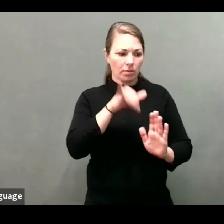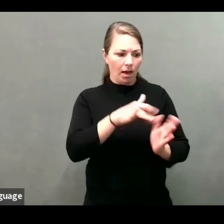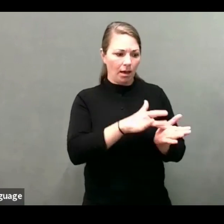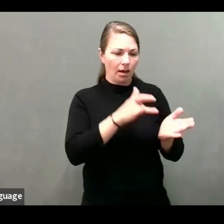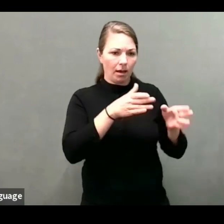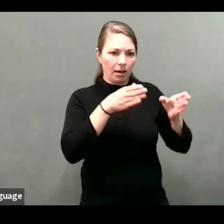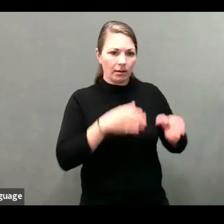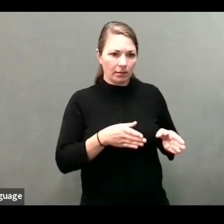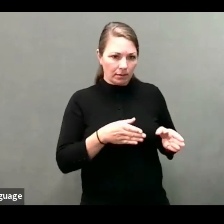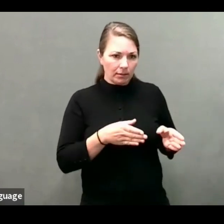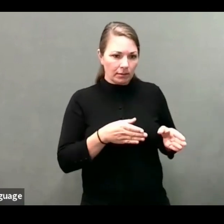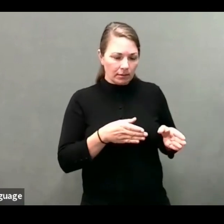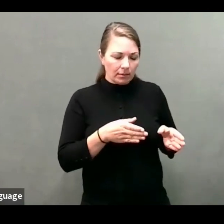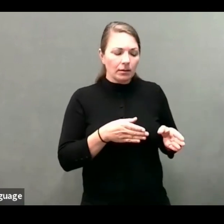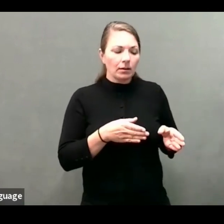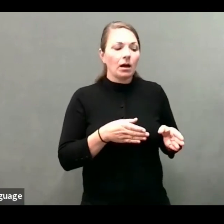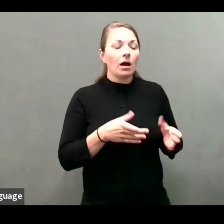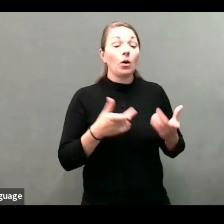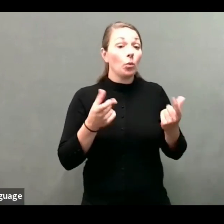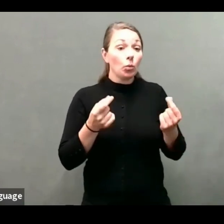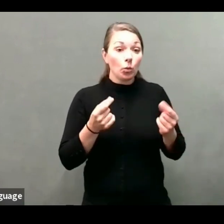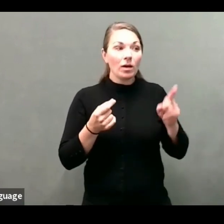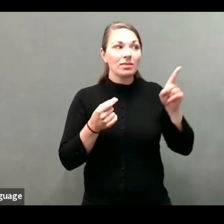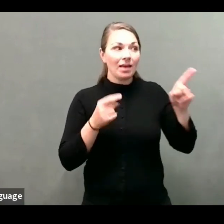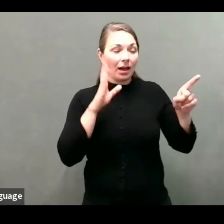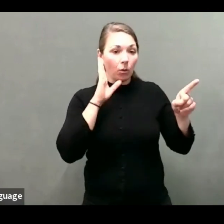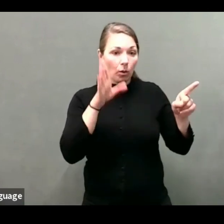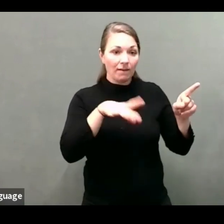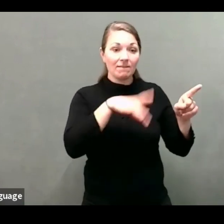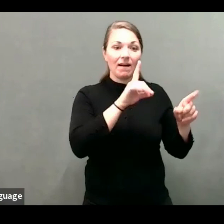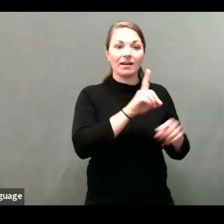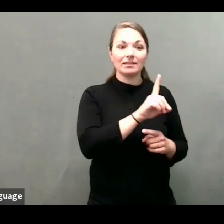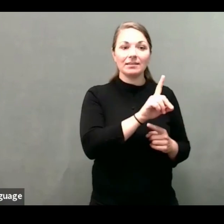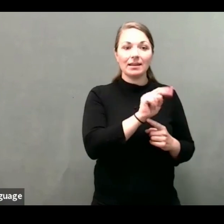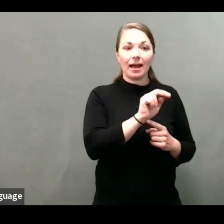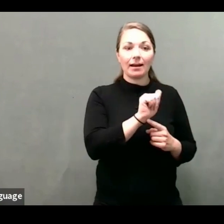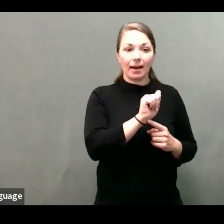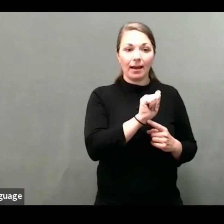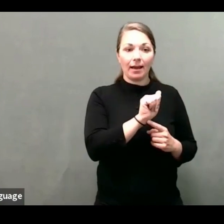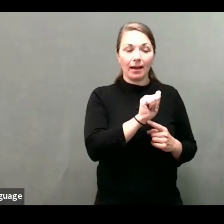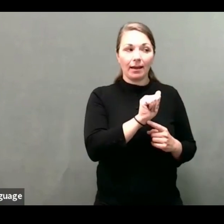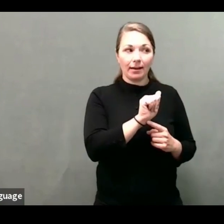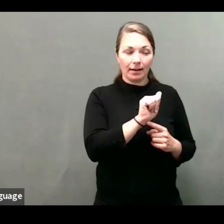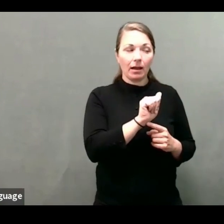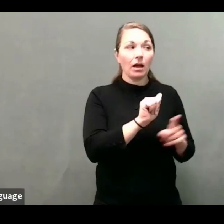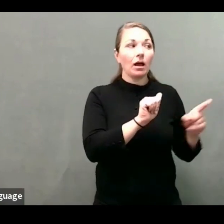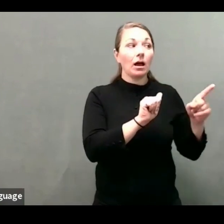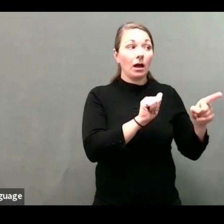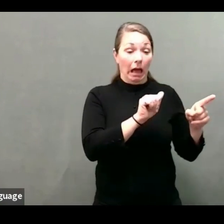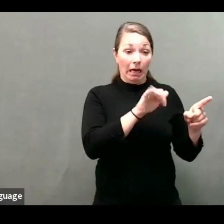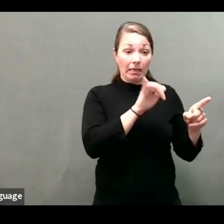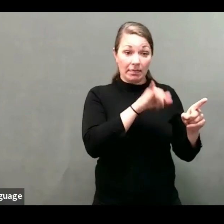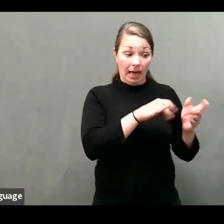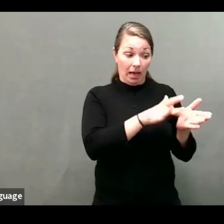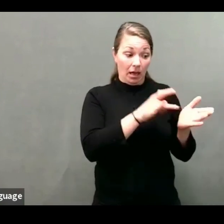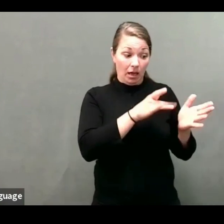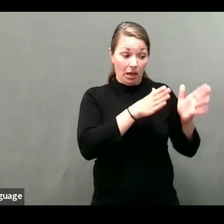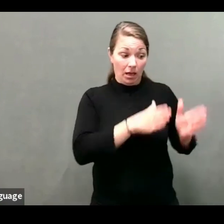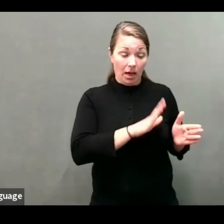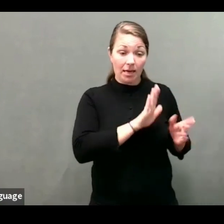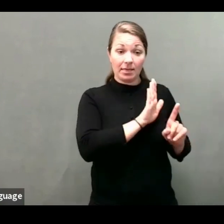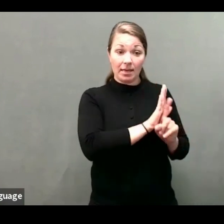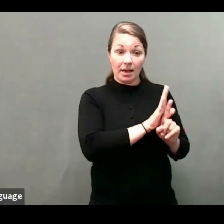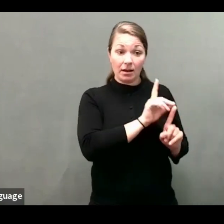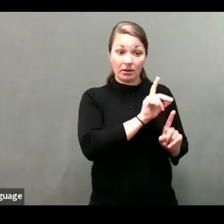you find, well, the forensic scientists do at least, and then they compare it against the DNA from the patient and the